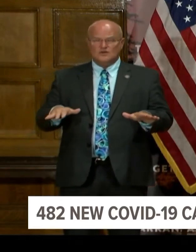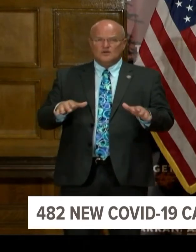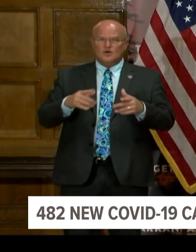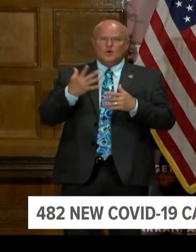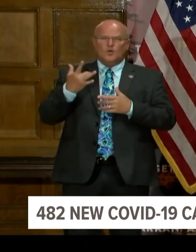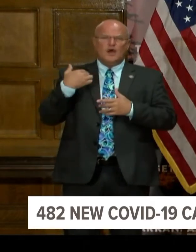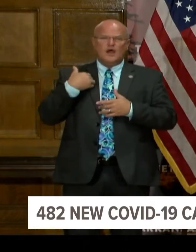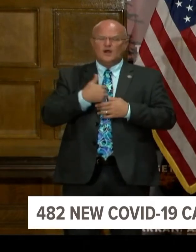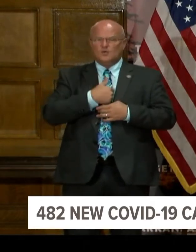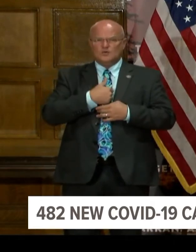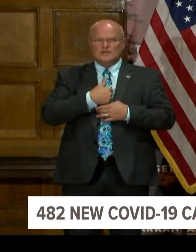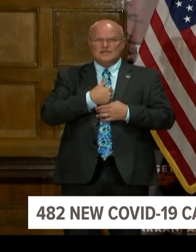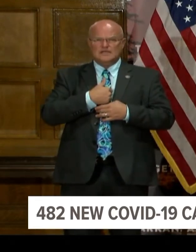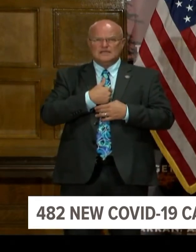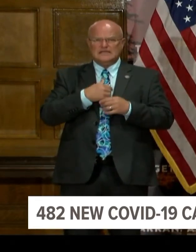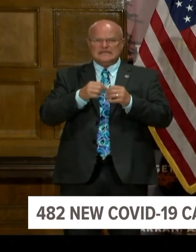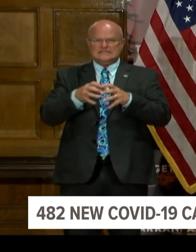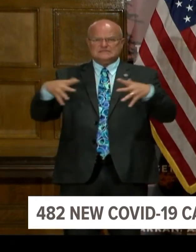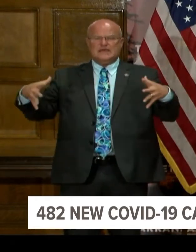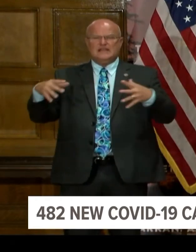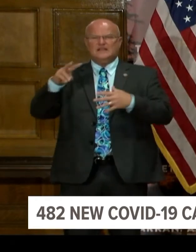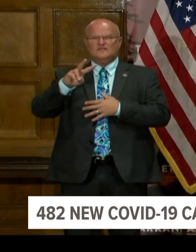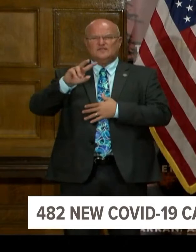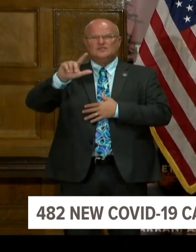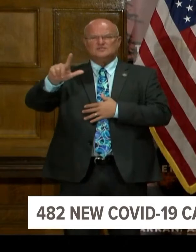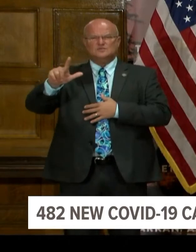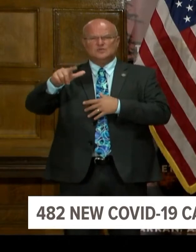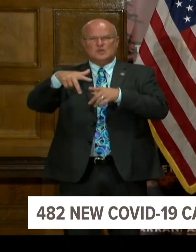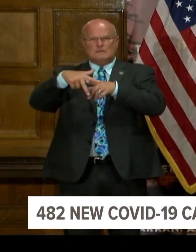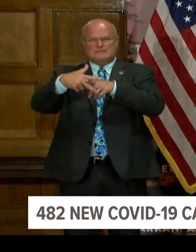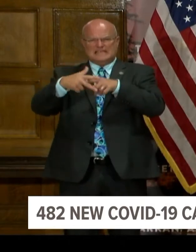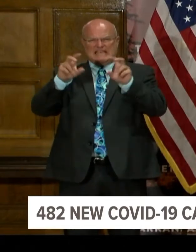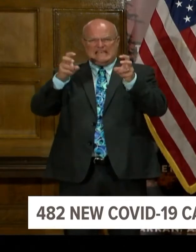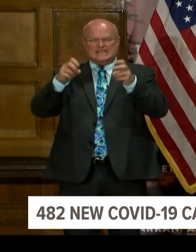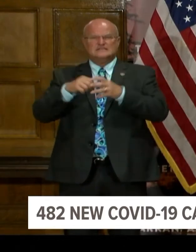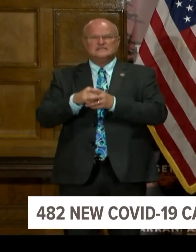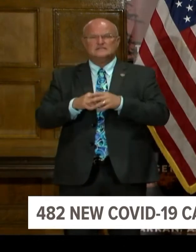then why are we expanding the virtual academy?